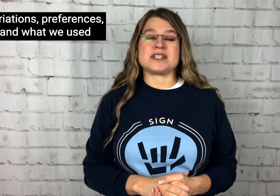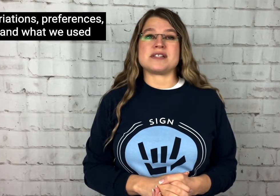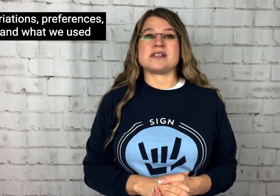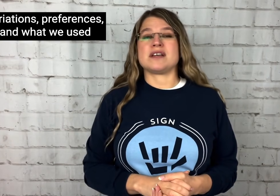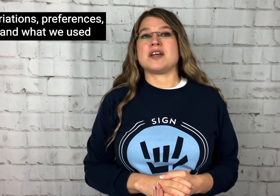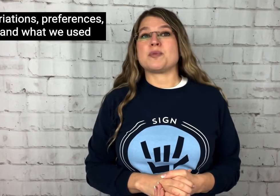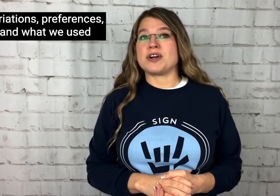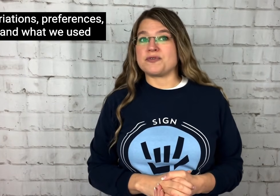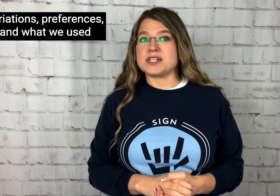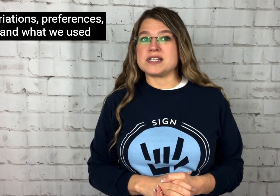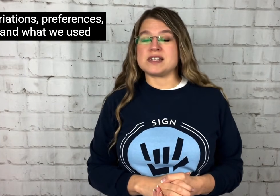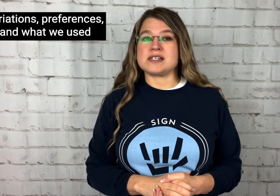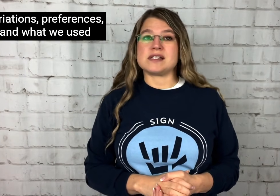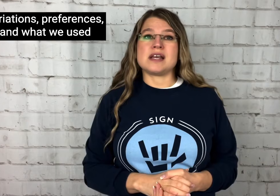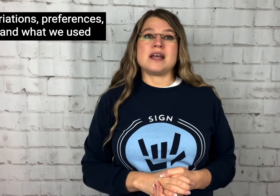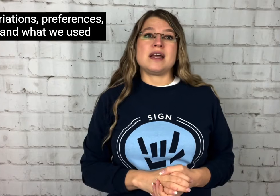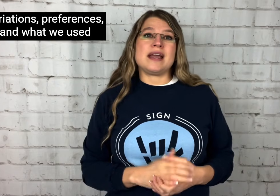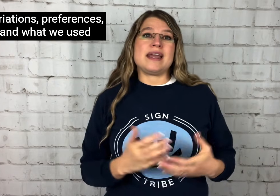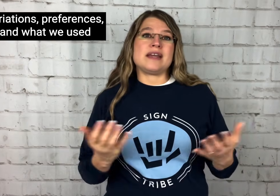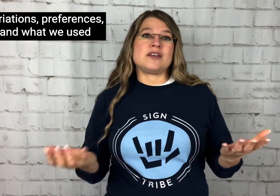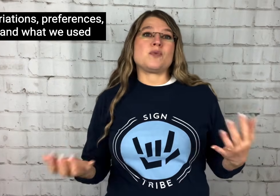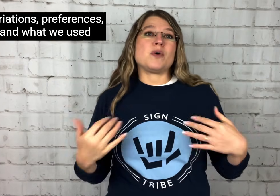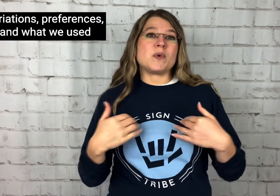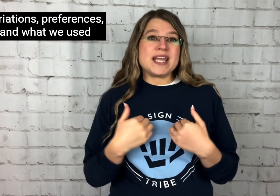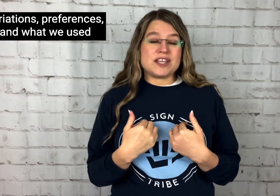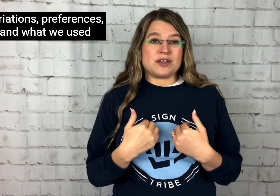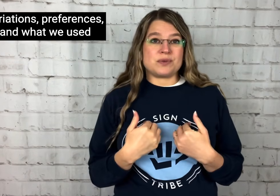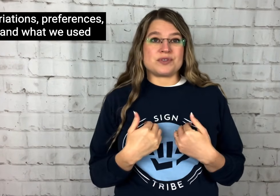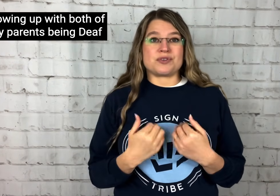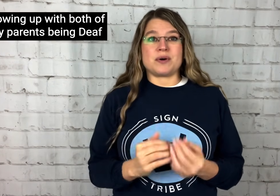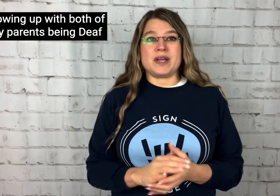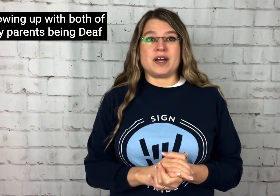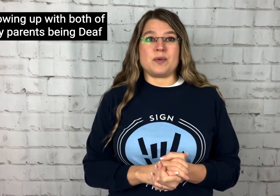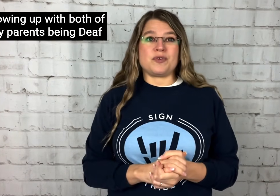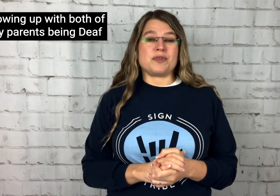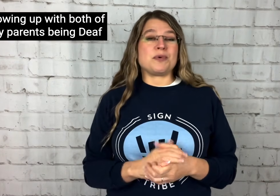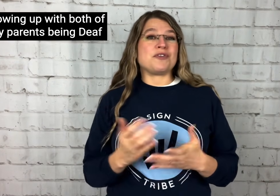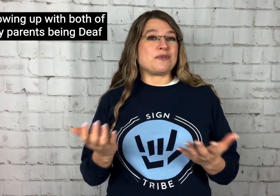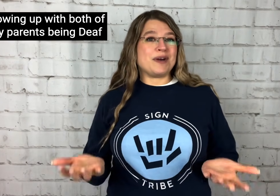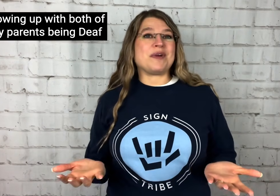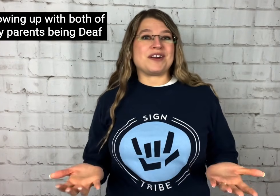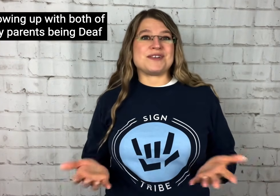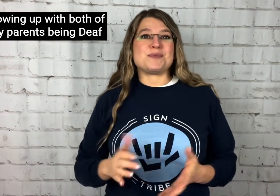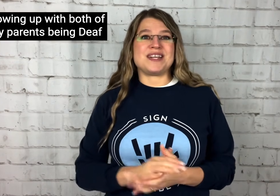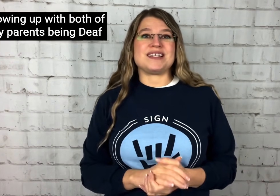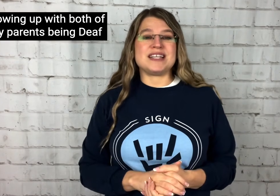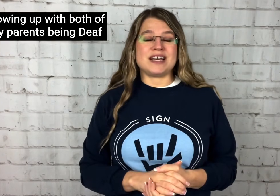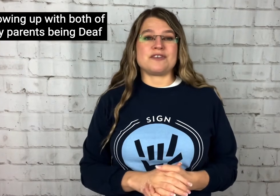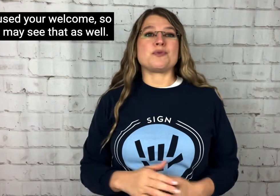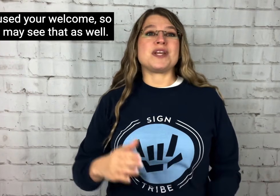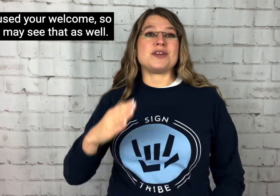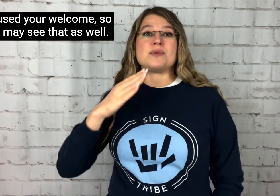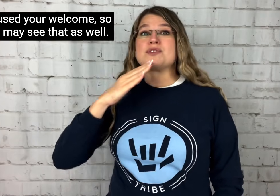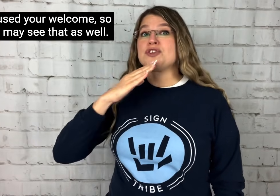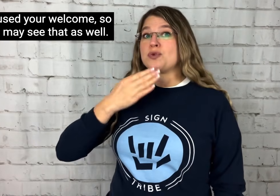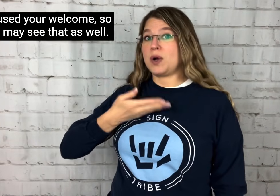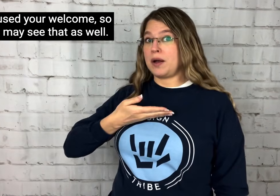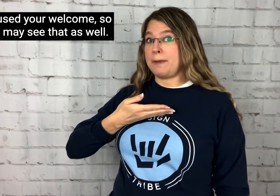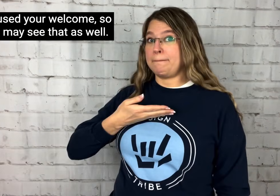variations, preferences, and what we used growing up. With both of my parents being deaf, we used you're welcome.